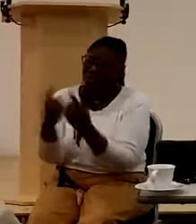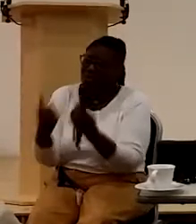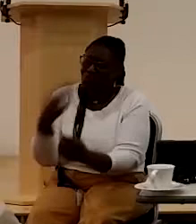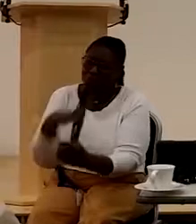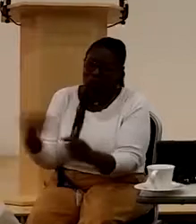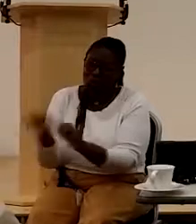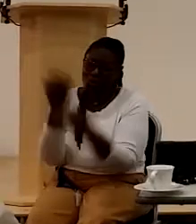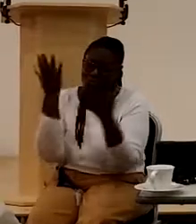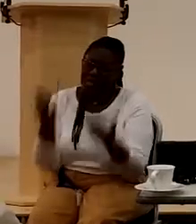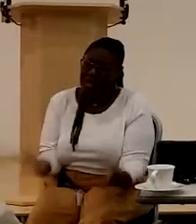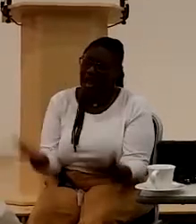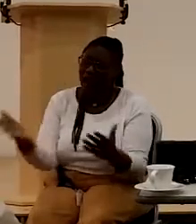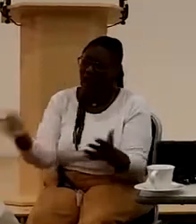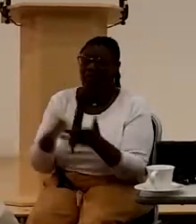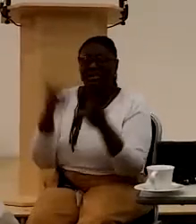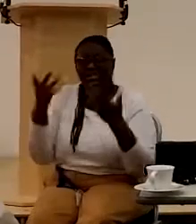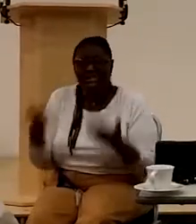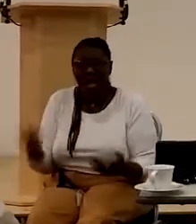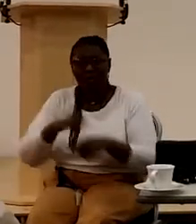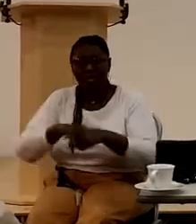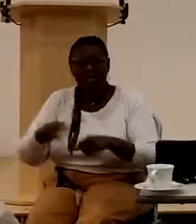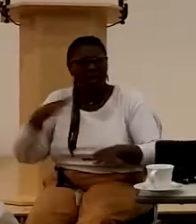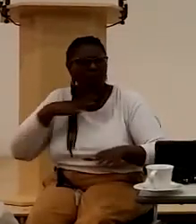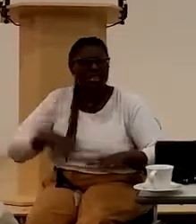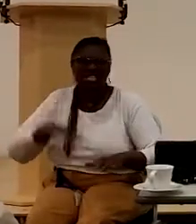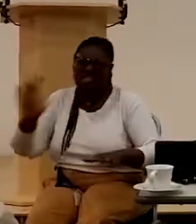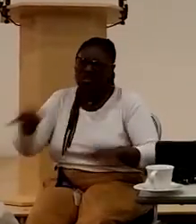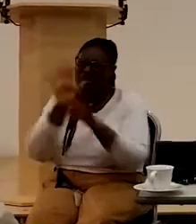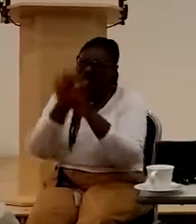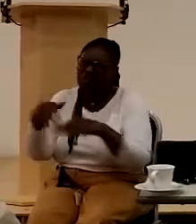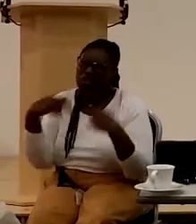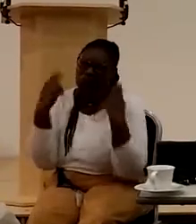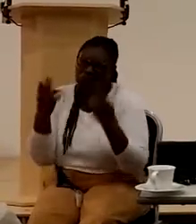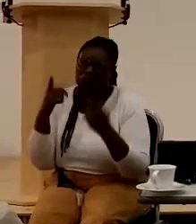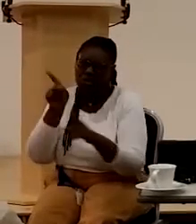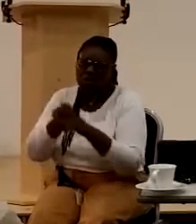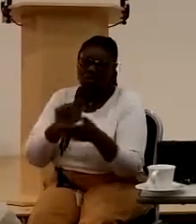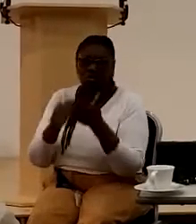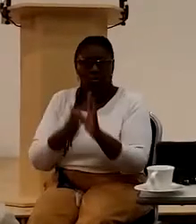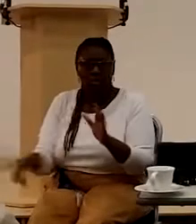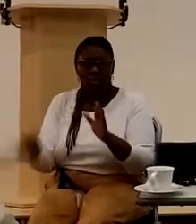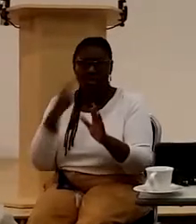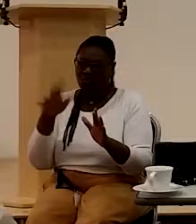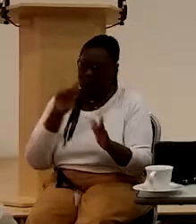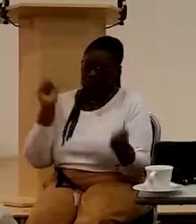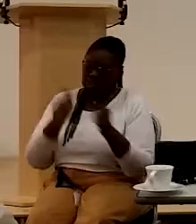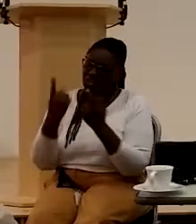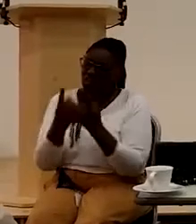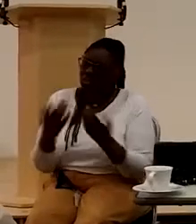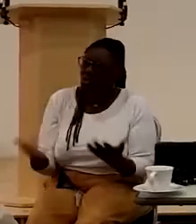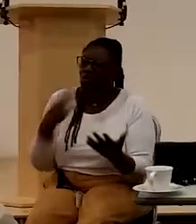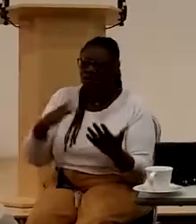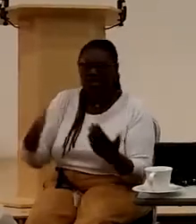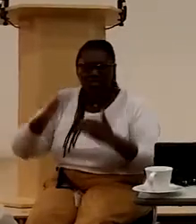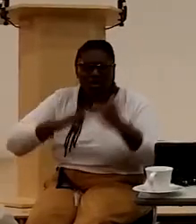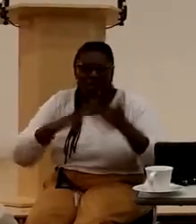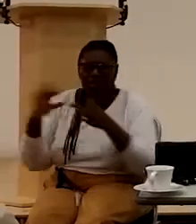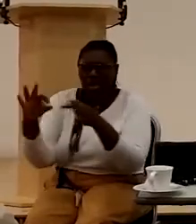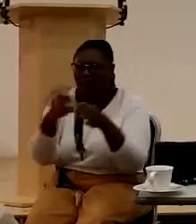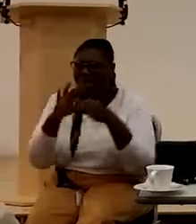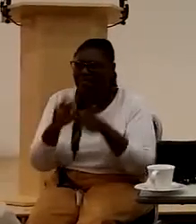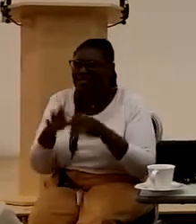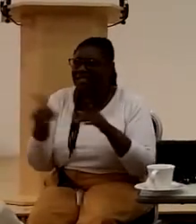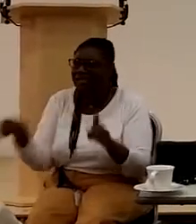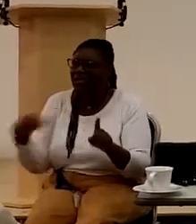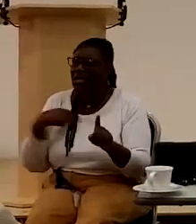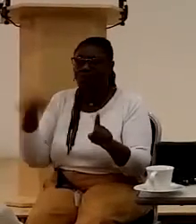stake here and now. And now is the time we need to up the pressure while the Tories are as weak as they are. We need to build our